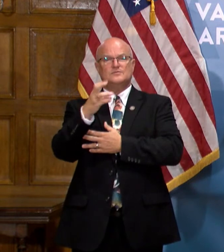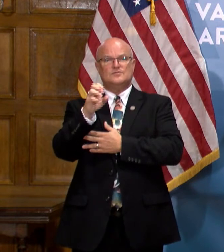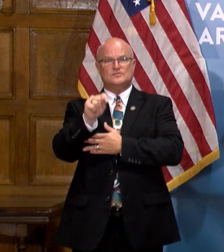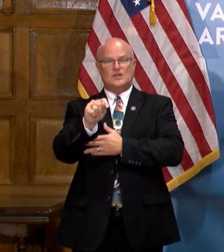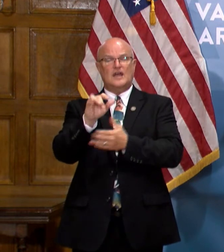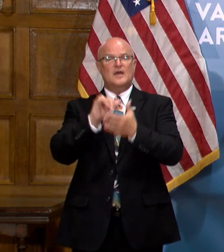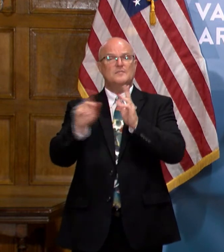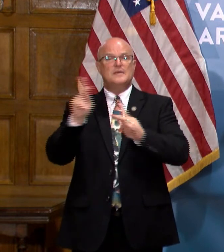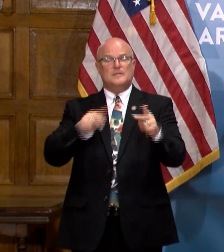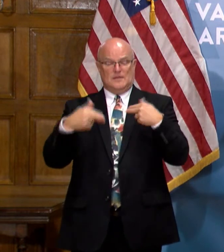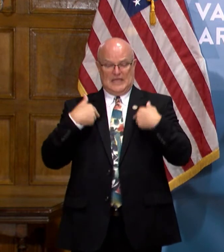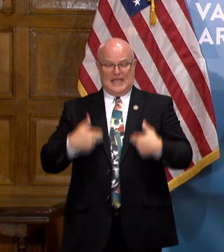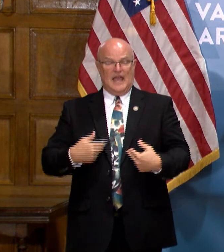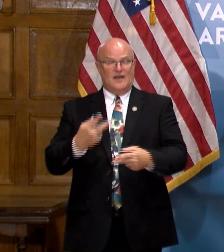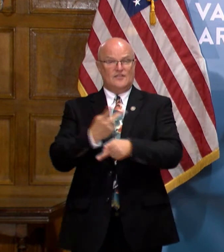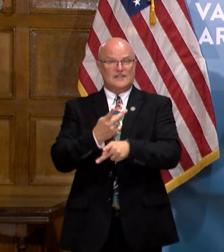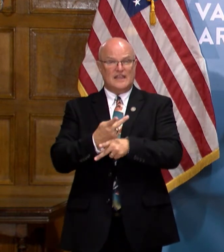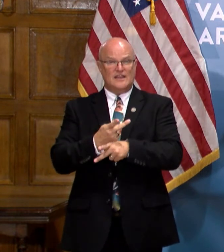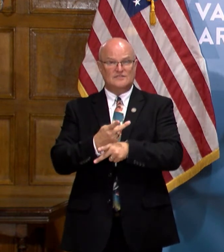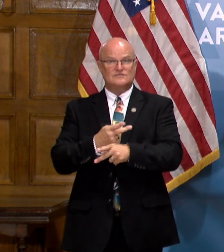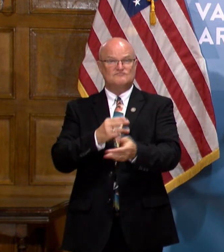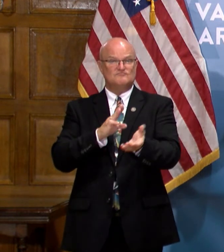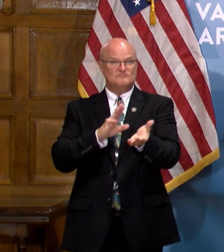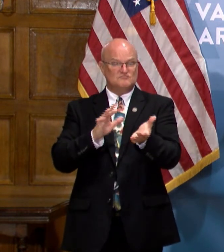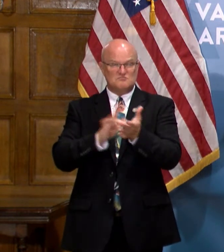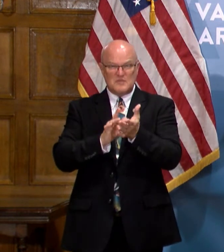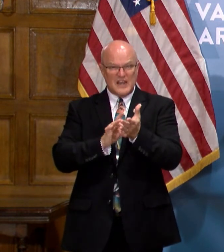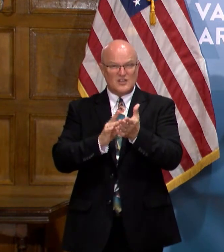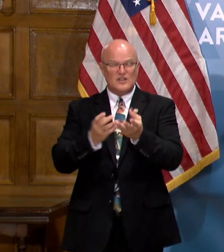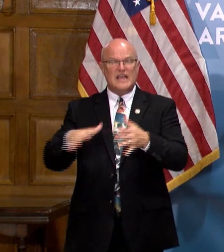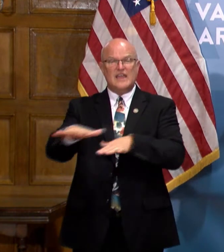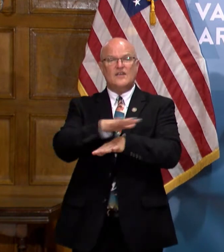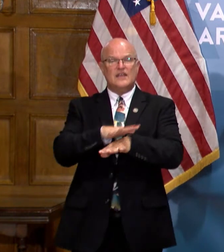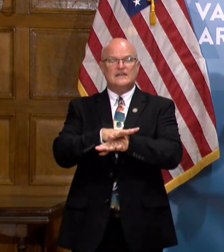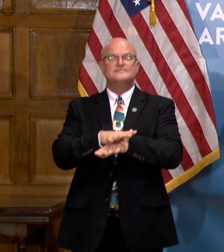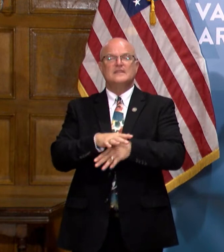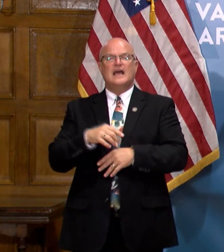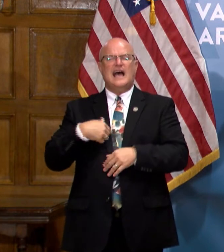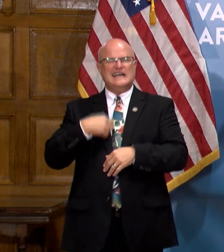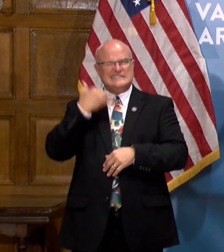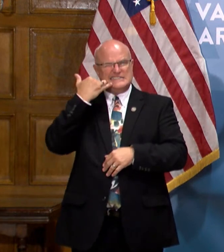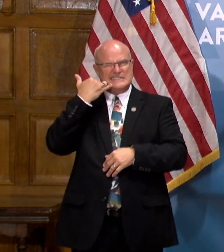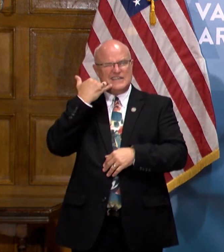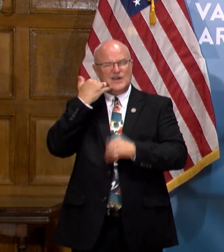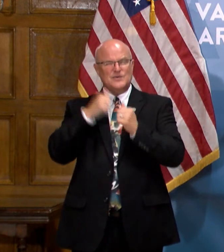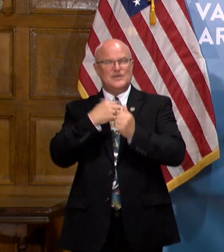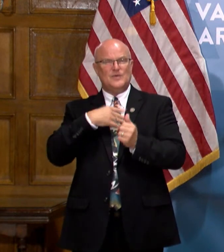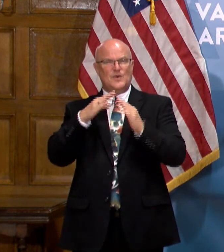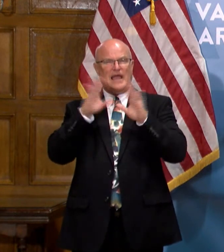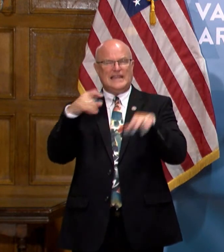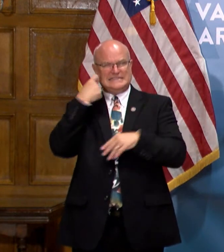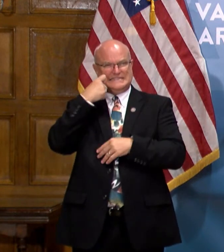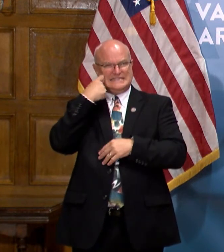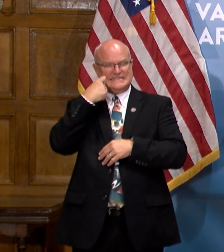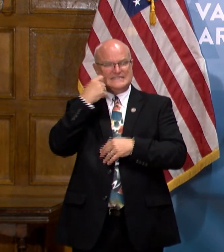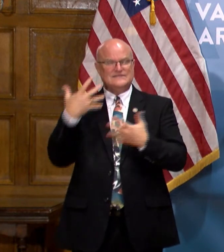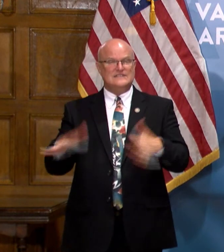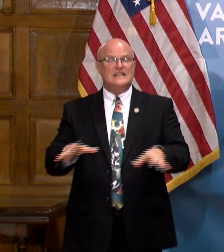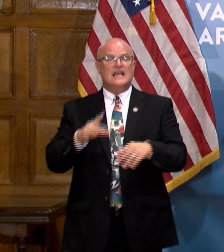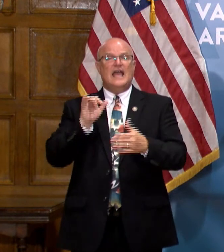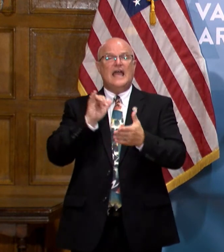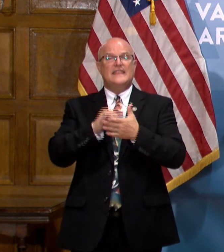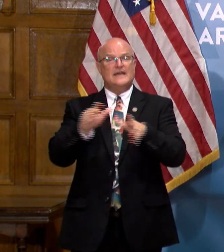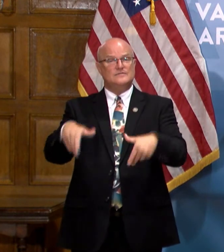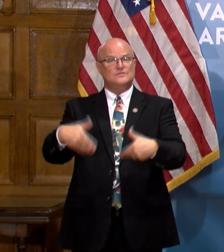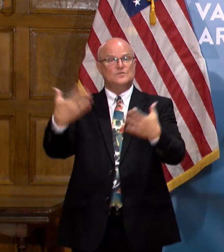that are healthcare professionals on the front line. I just got off a call with the White House, and that issue